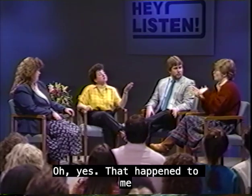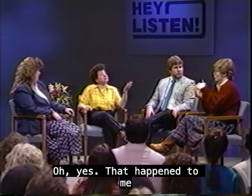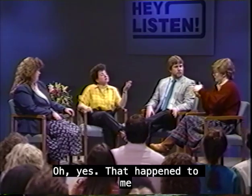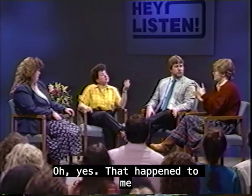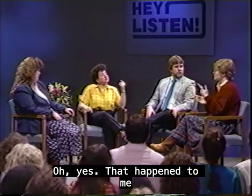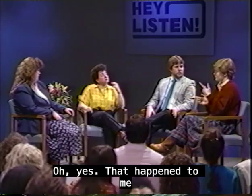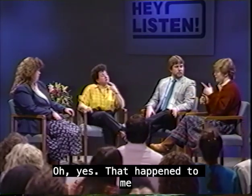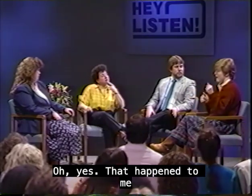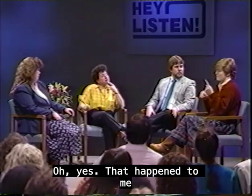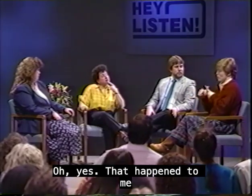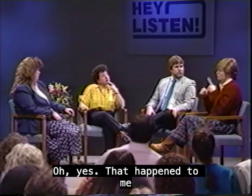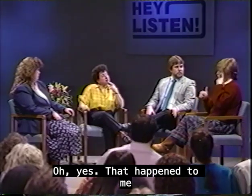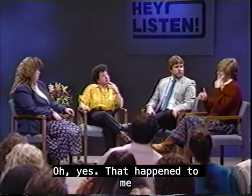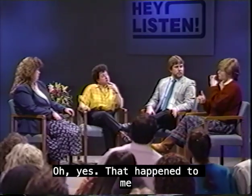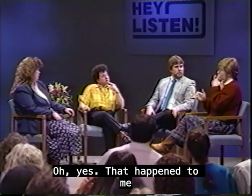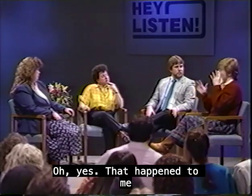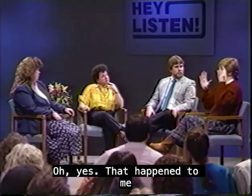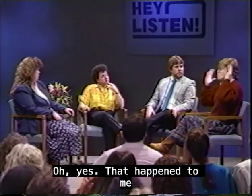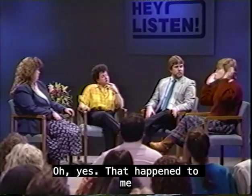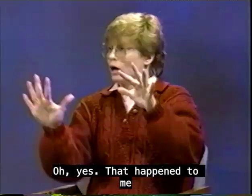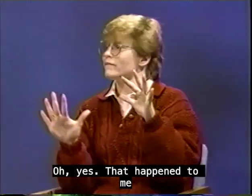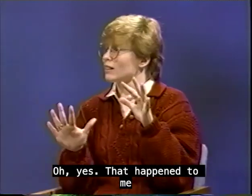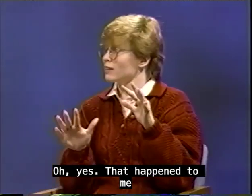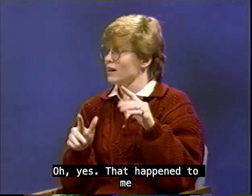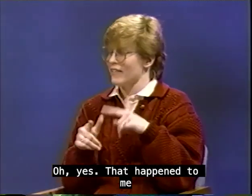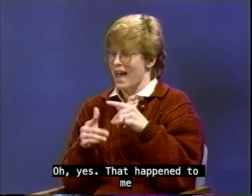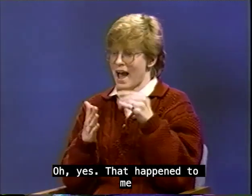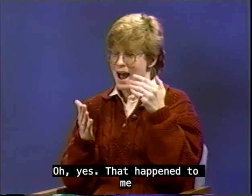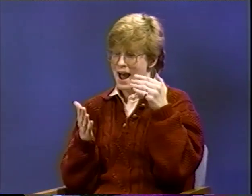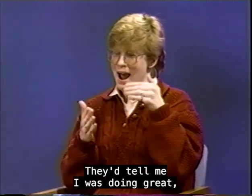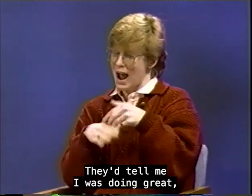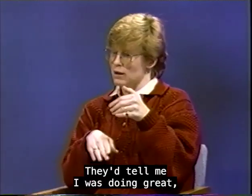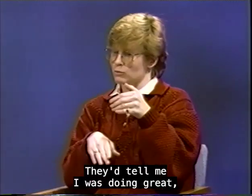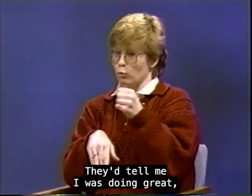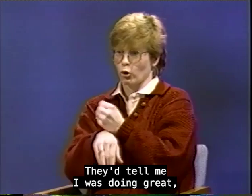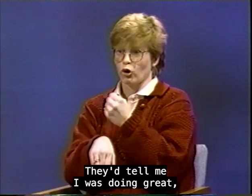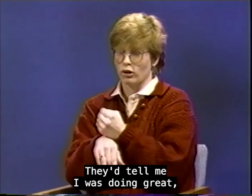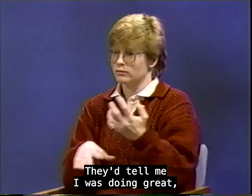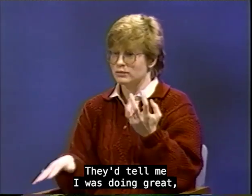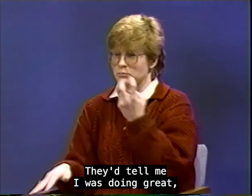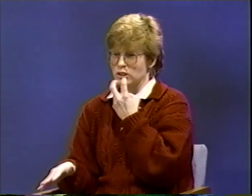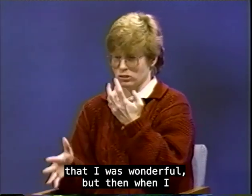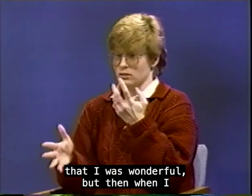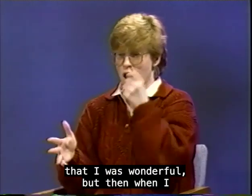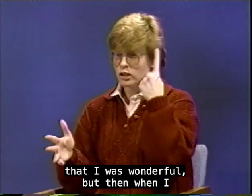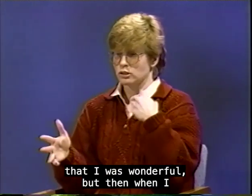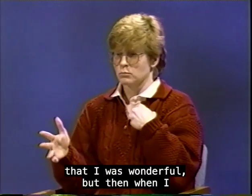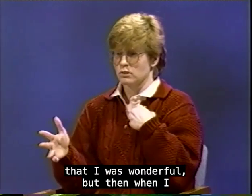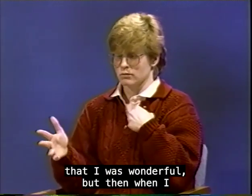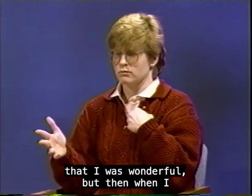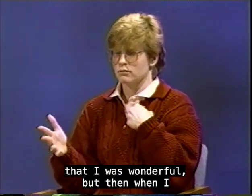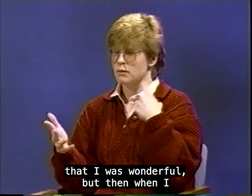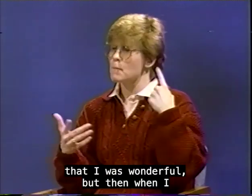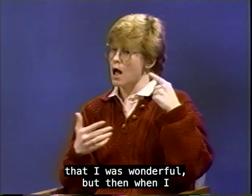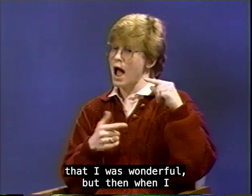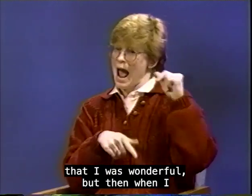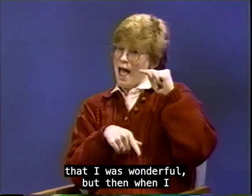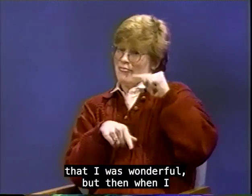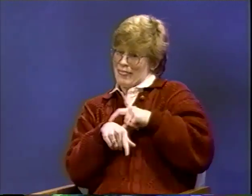Oh, yes, that happened to me frequently. In speech class, they'd tell me I was doing great, that I was wonderful. But then when I